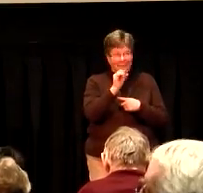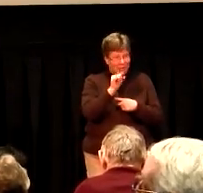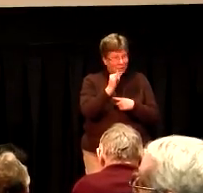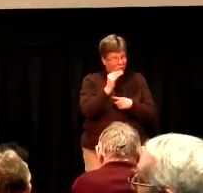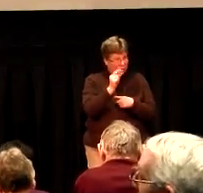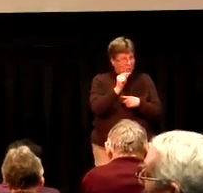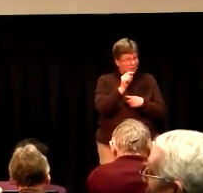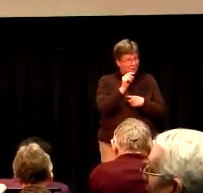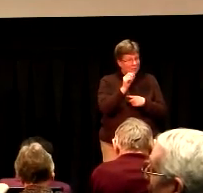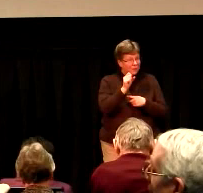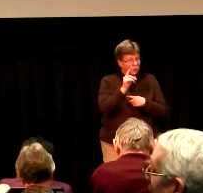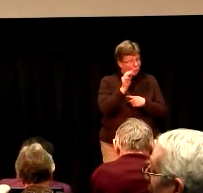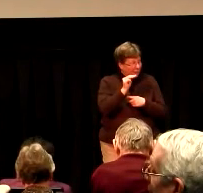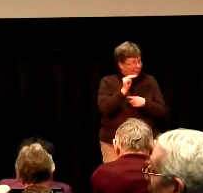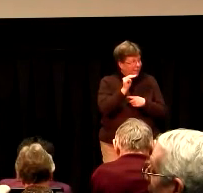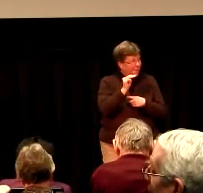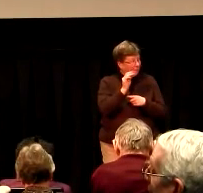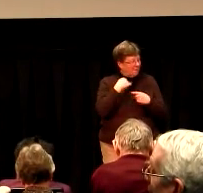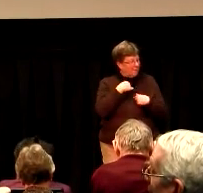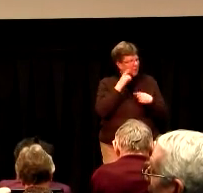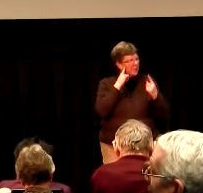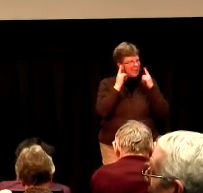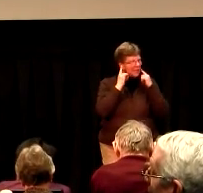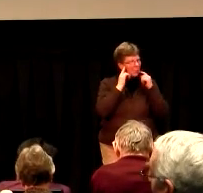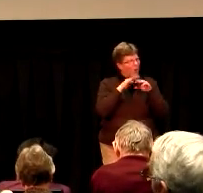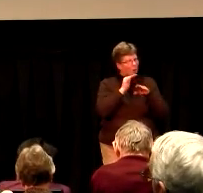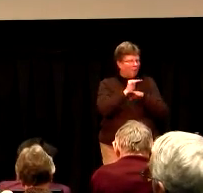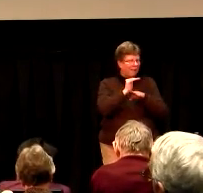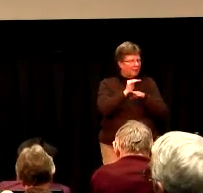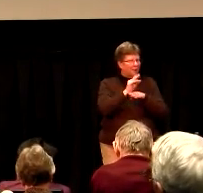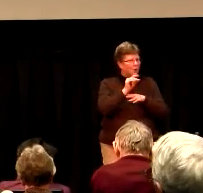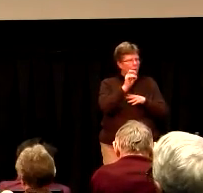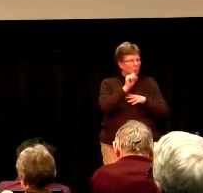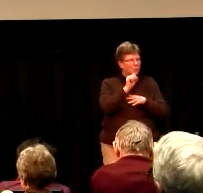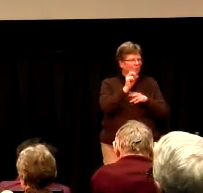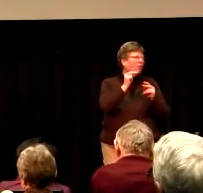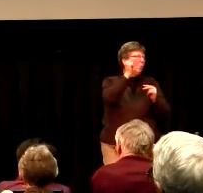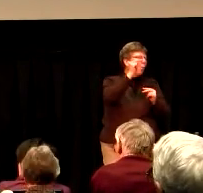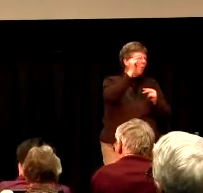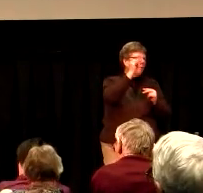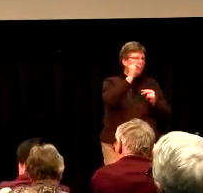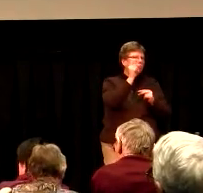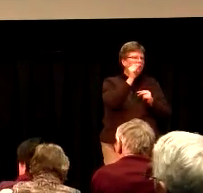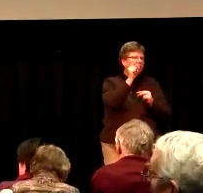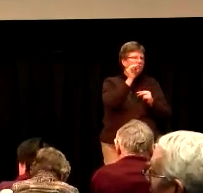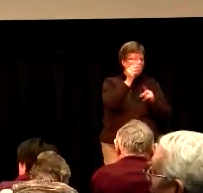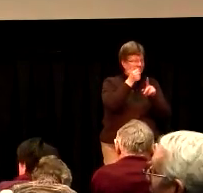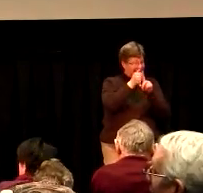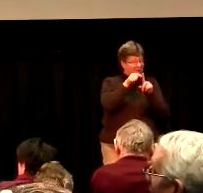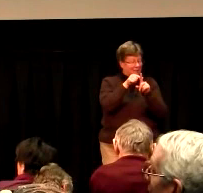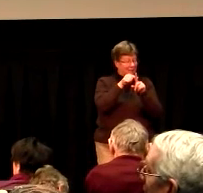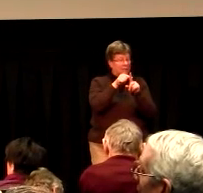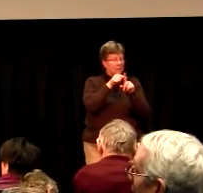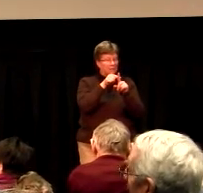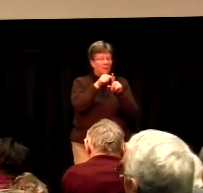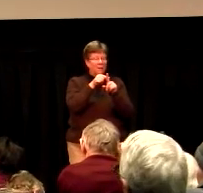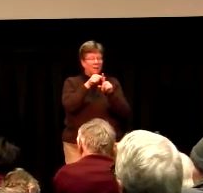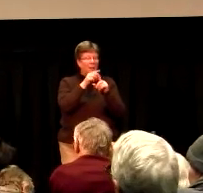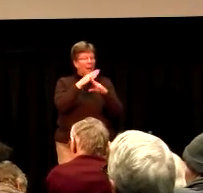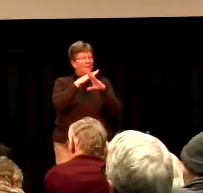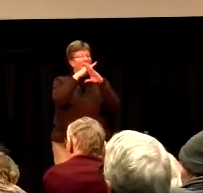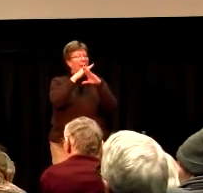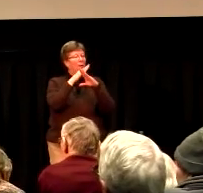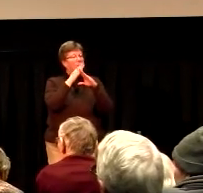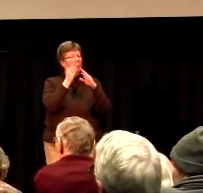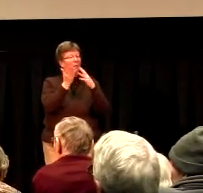jet stream that we hear about on the nightly news, the northern one, I presume, and is it effectively just a barrier